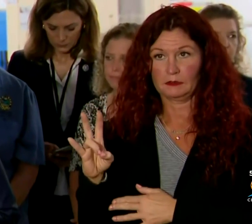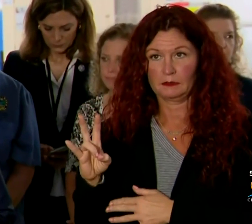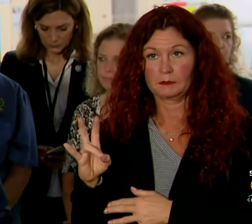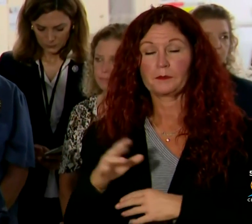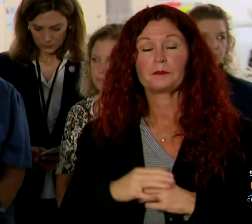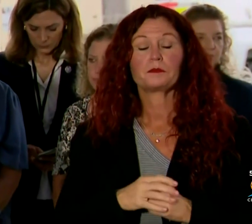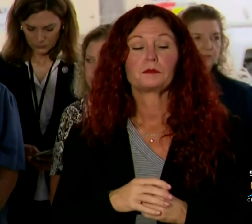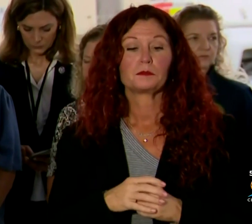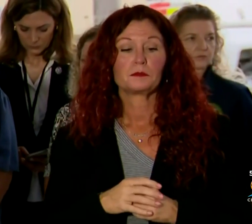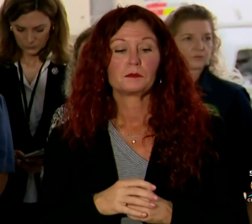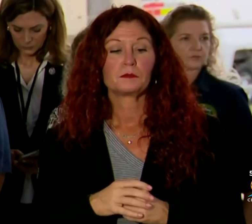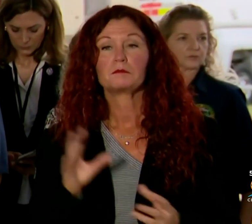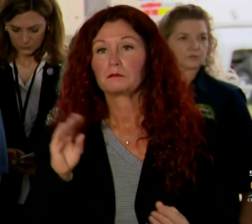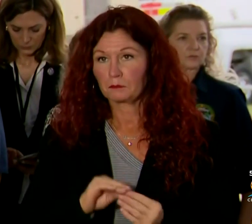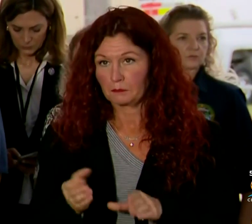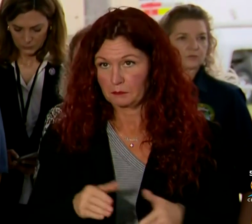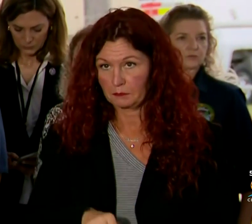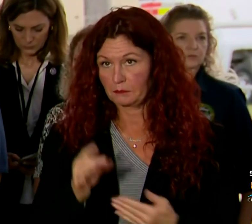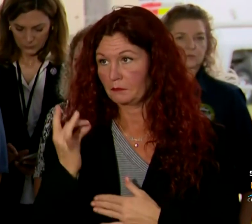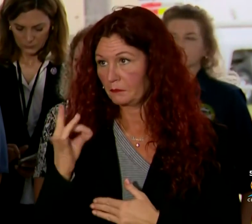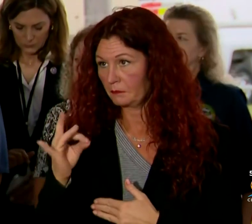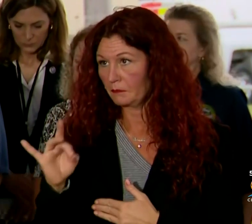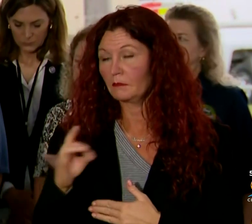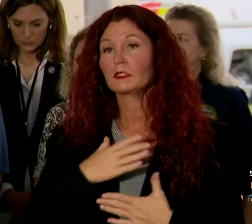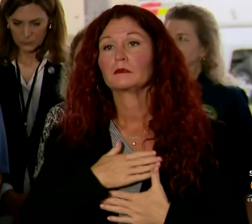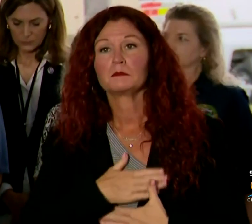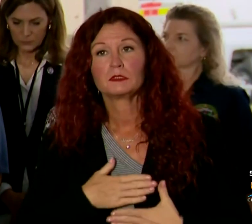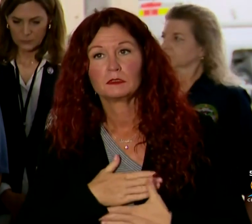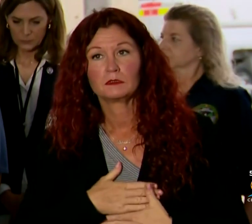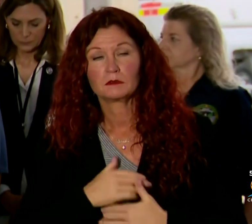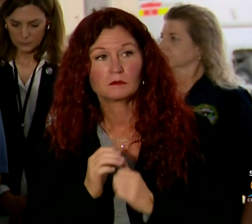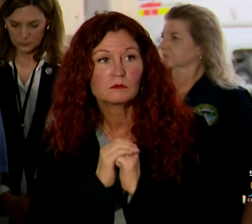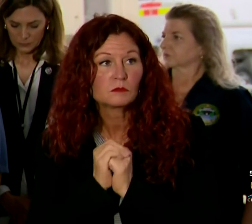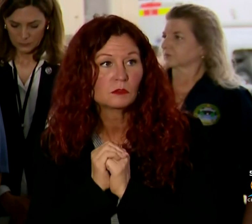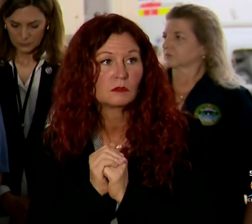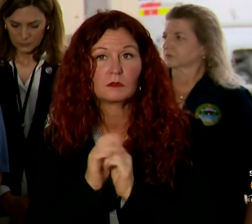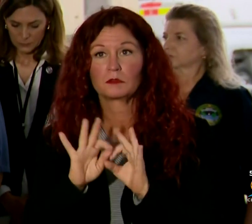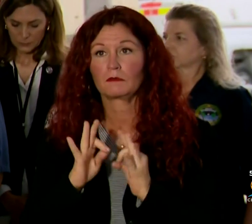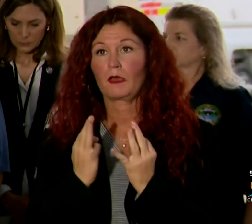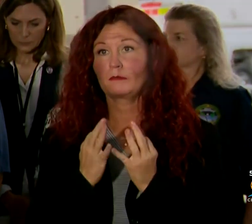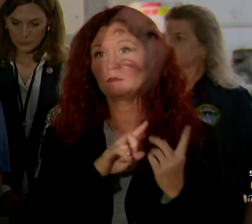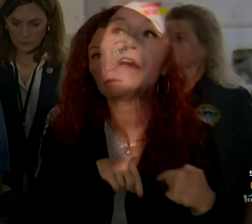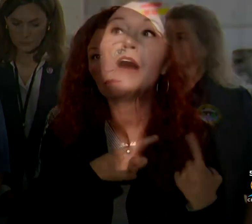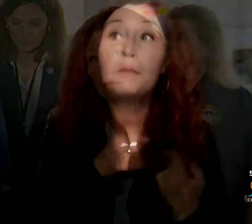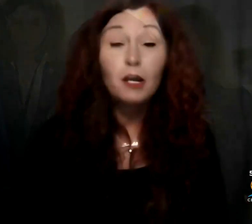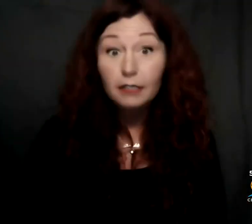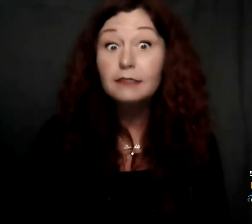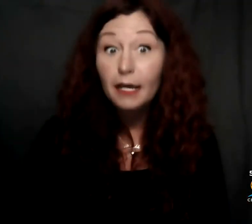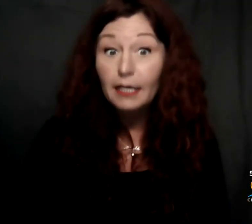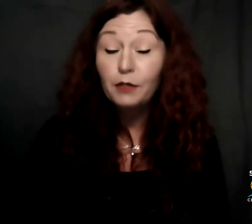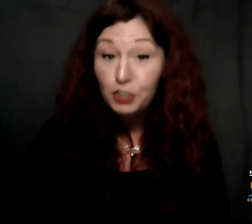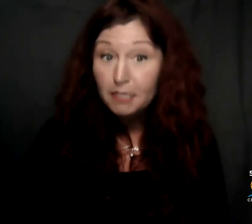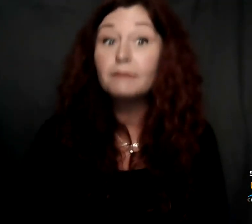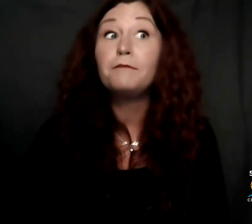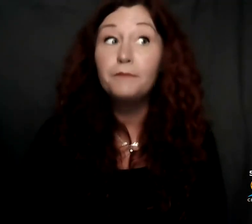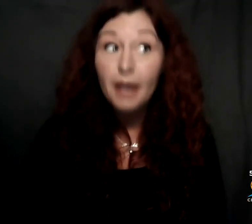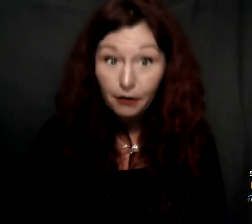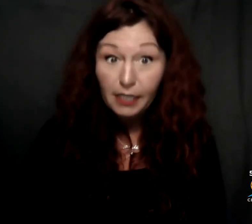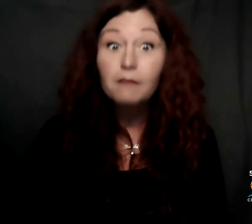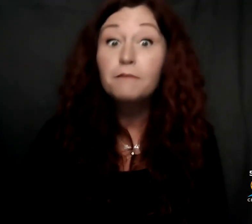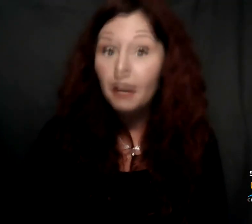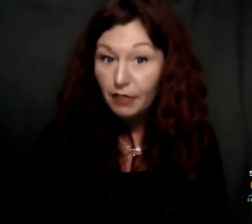FOR NEWS. NOT AN EASY TASK SIGNING DURING SUCH A TRAGIC AND SENSITIVE EVENT. AMERICAN SIGN LANGUAGE IS